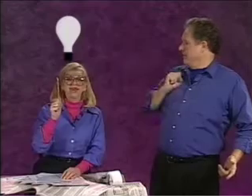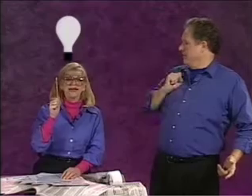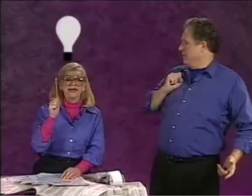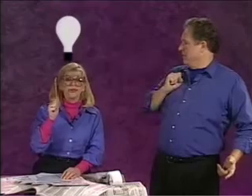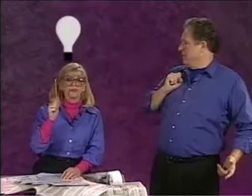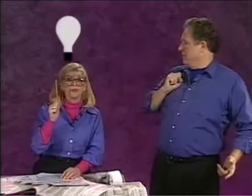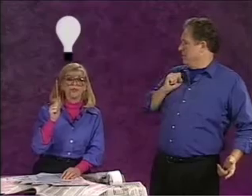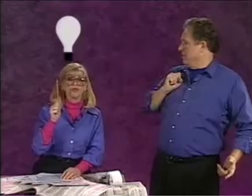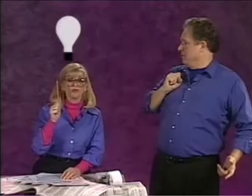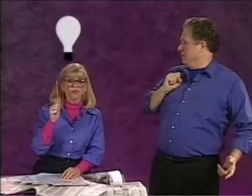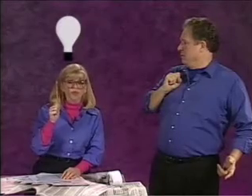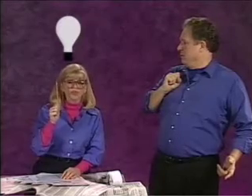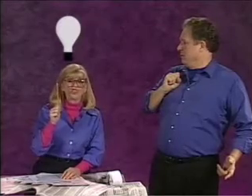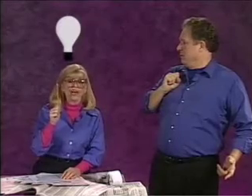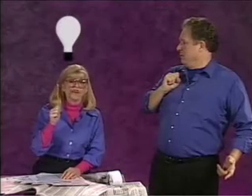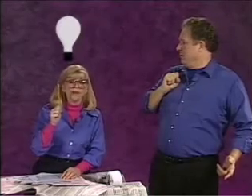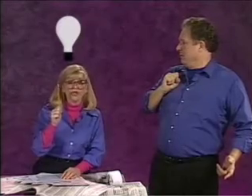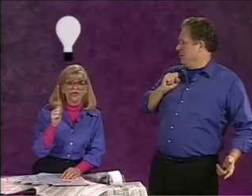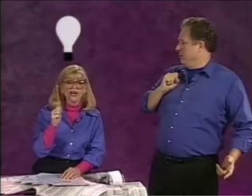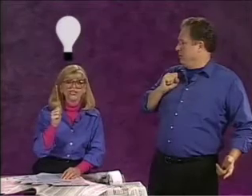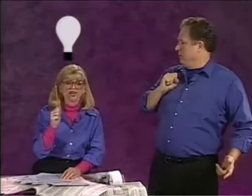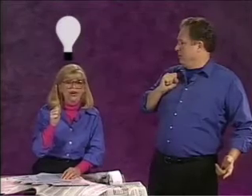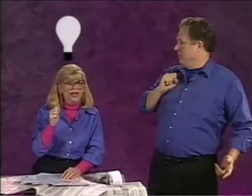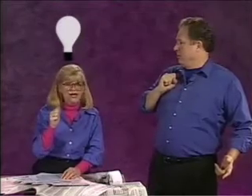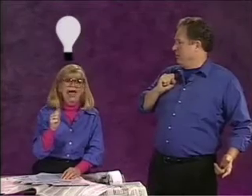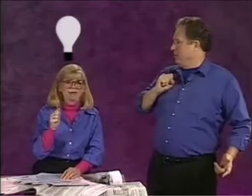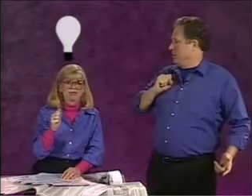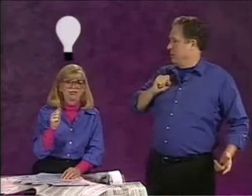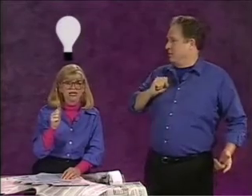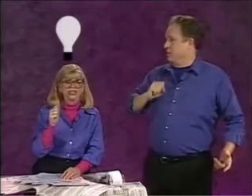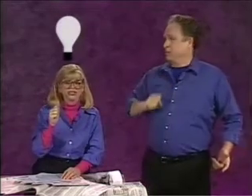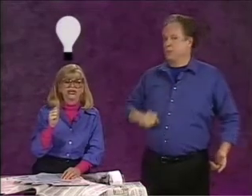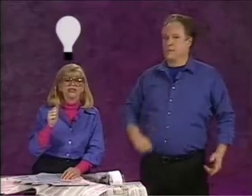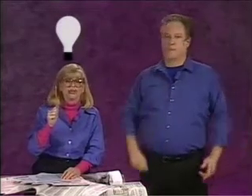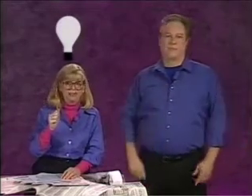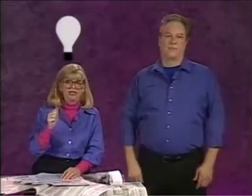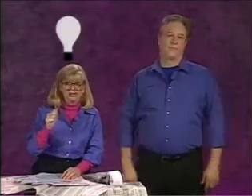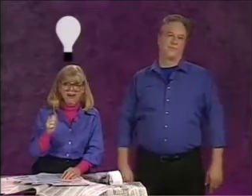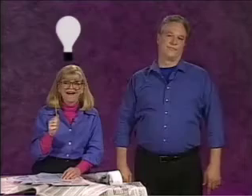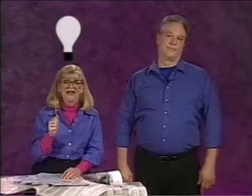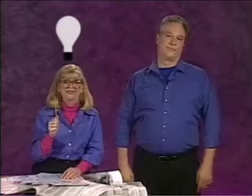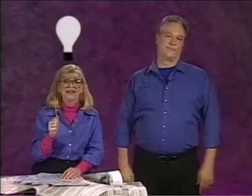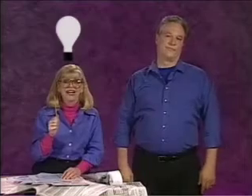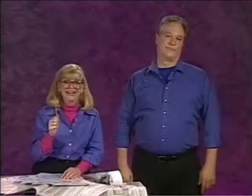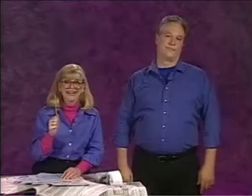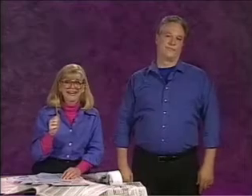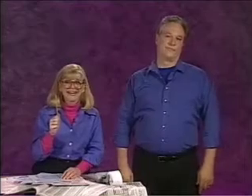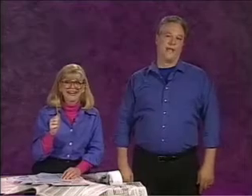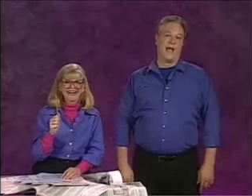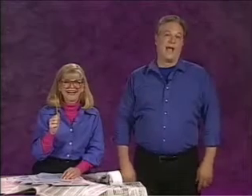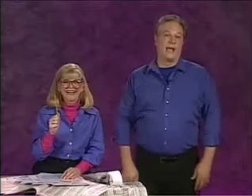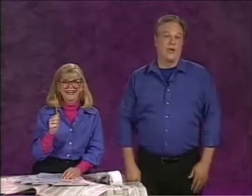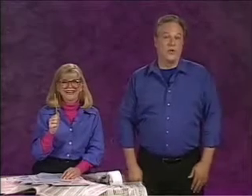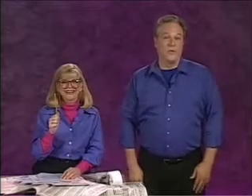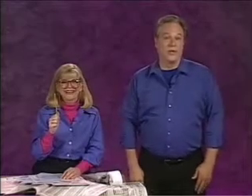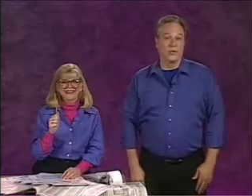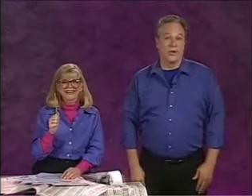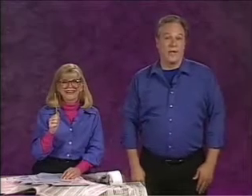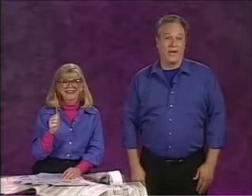understand how I'm supposed to report the sale of my thresher in amortization schedule B12. Can you picture a light